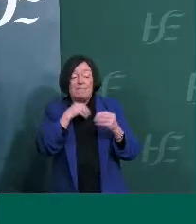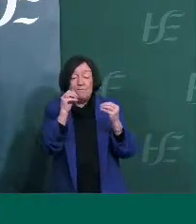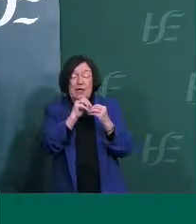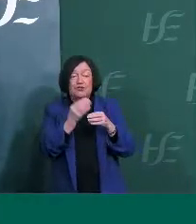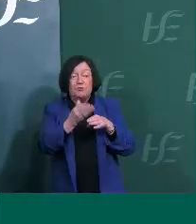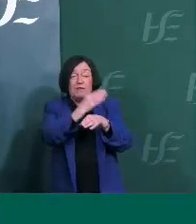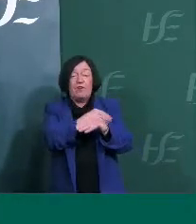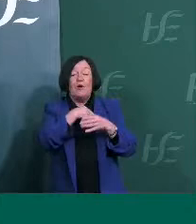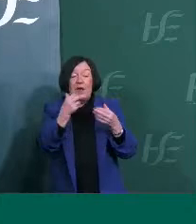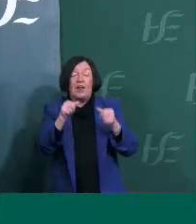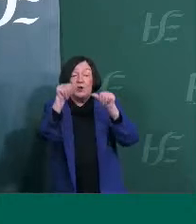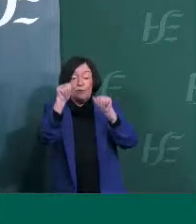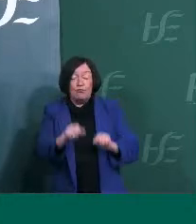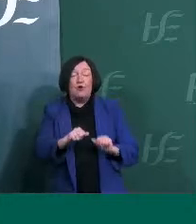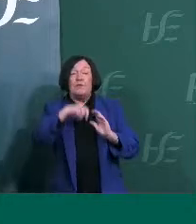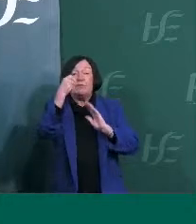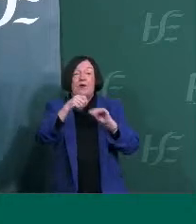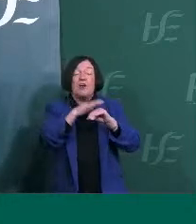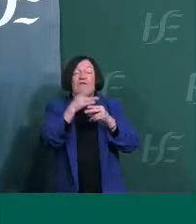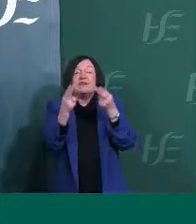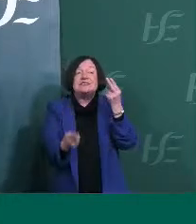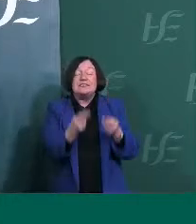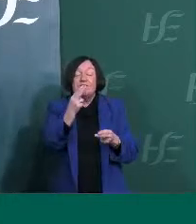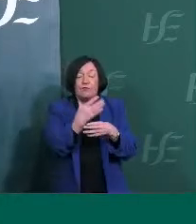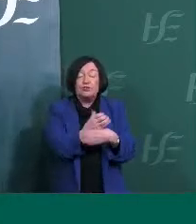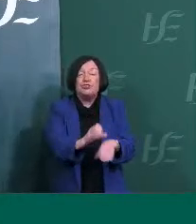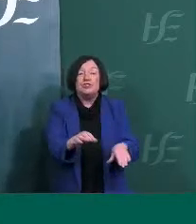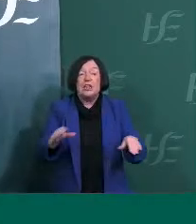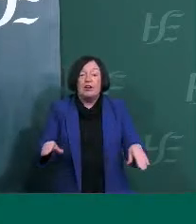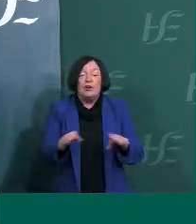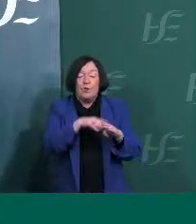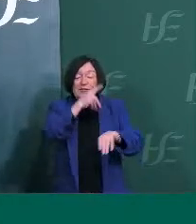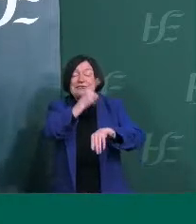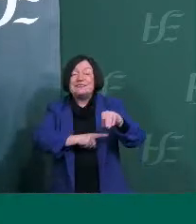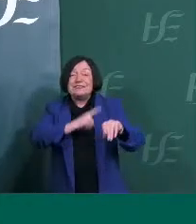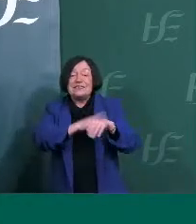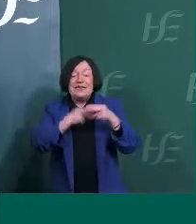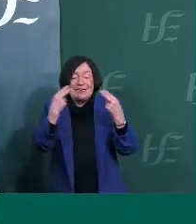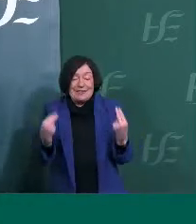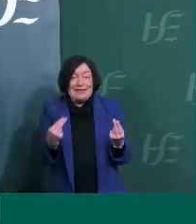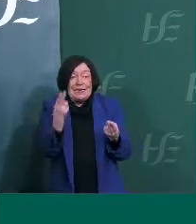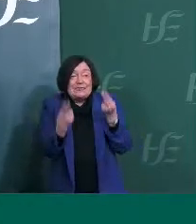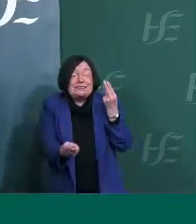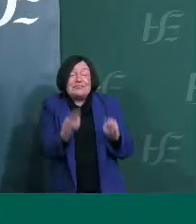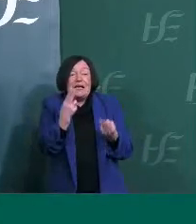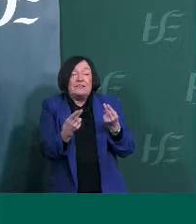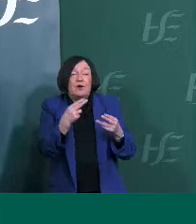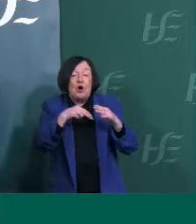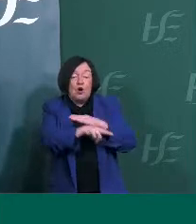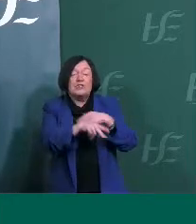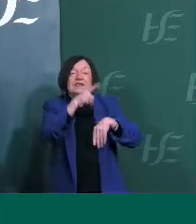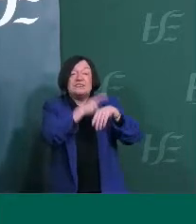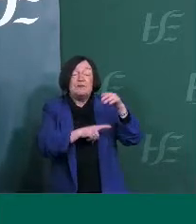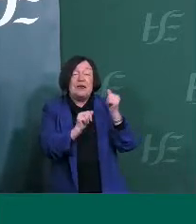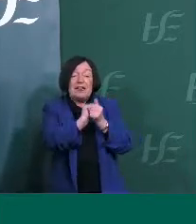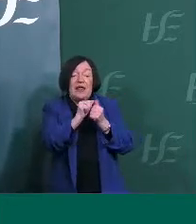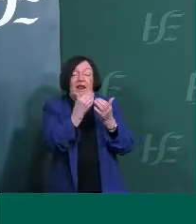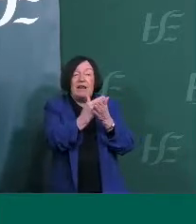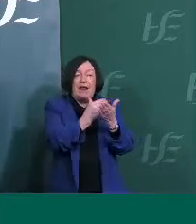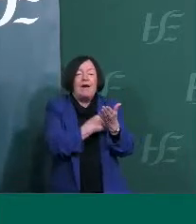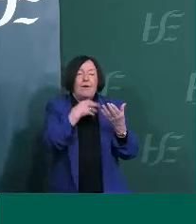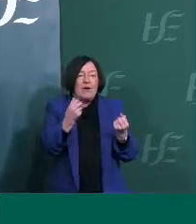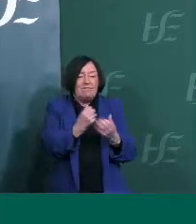we've had an improvement project running for assessment of need, and this is for children with disabilities needing assessment under the Disability Act. We've had a